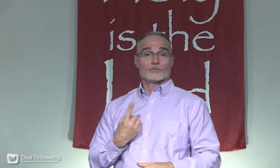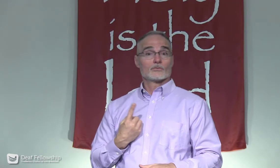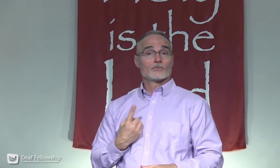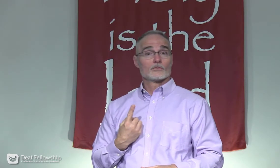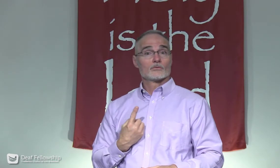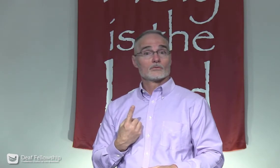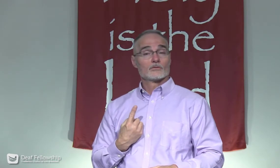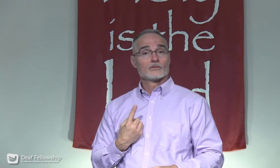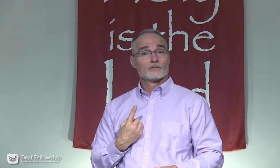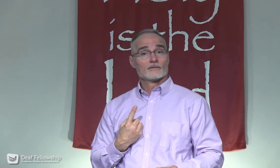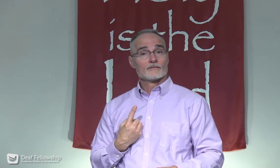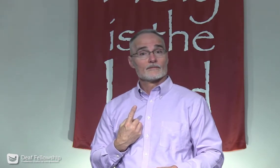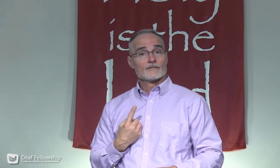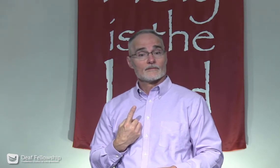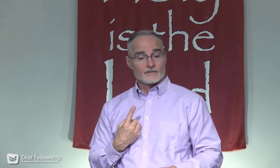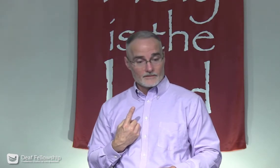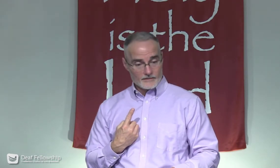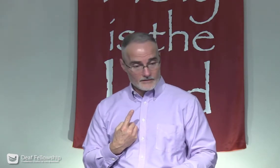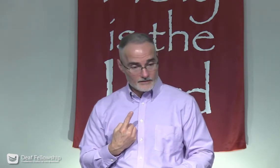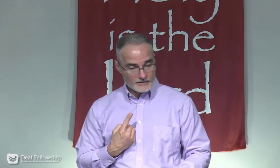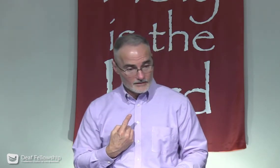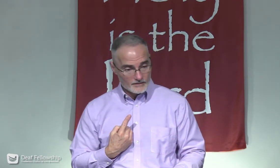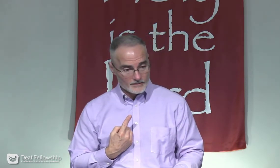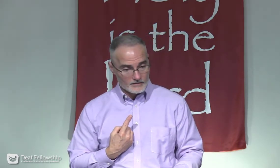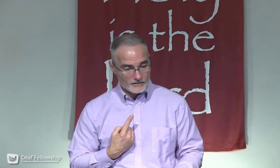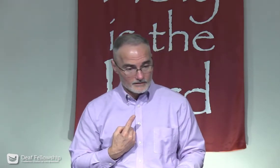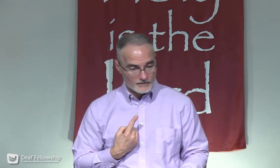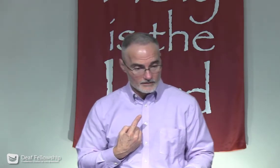And we're not holy on our own.